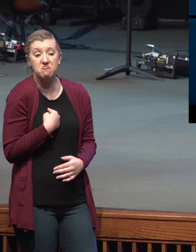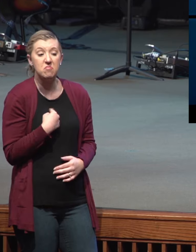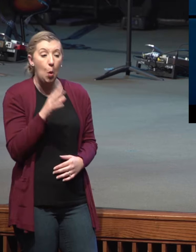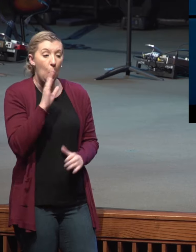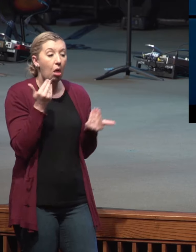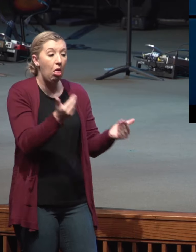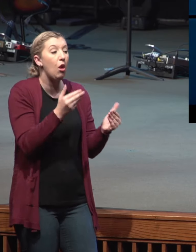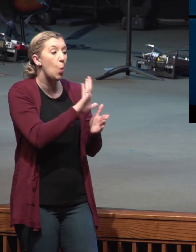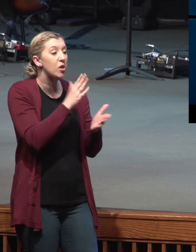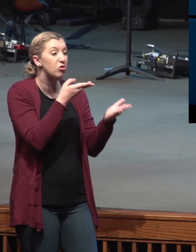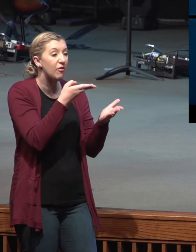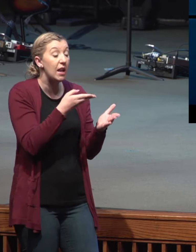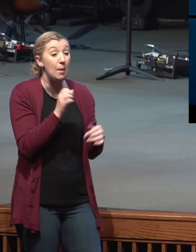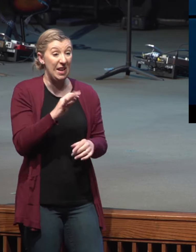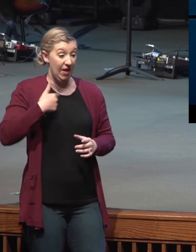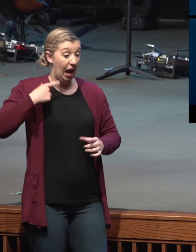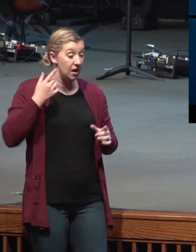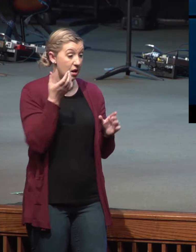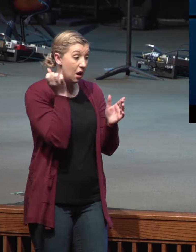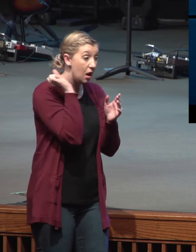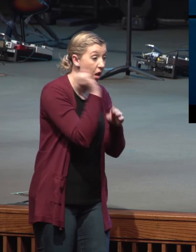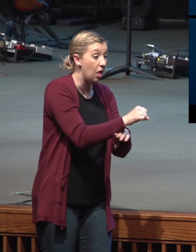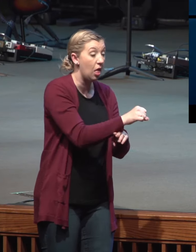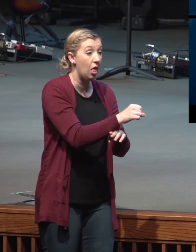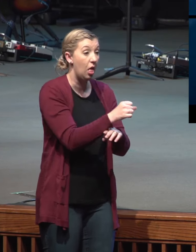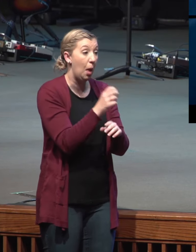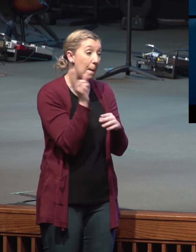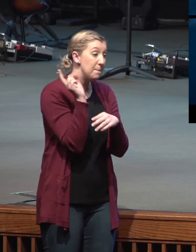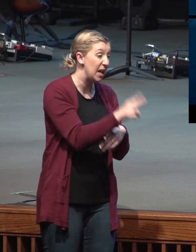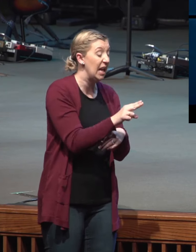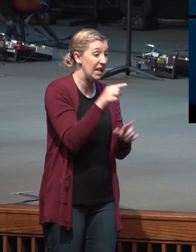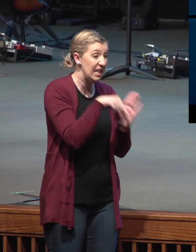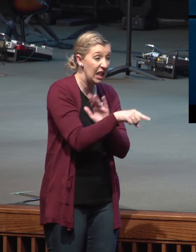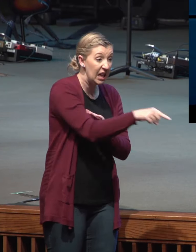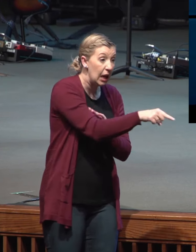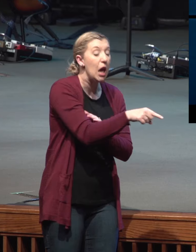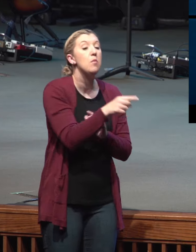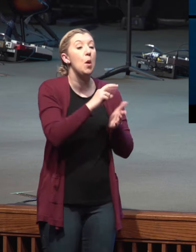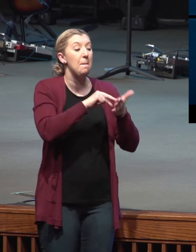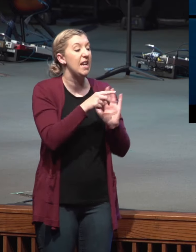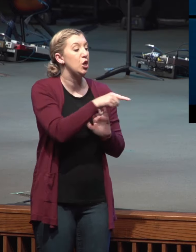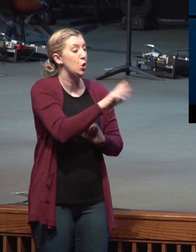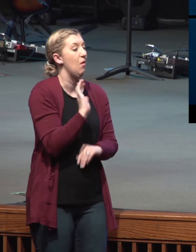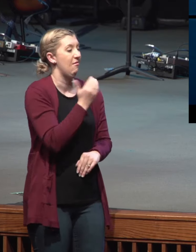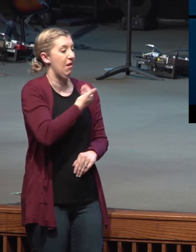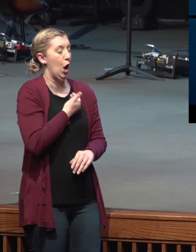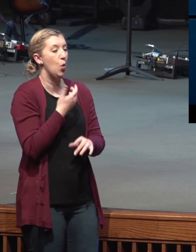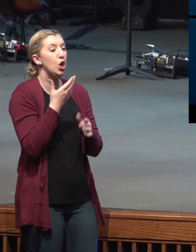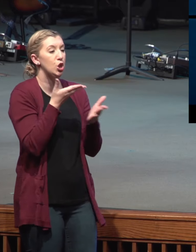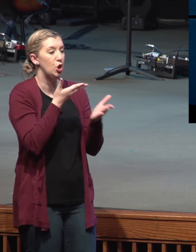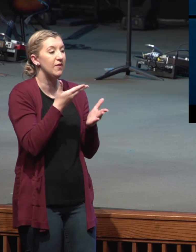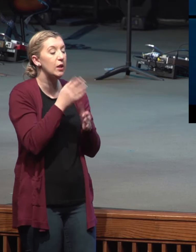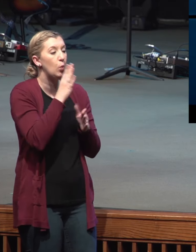your servants. But if I prevail against him and kill him, then you shall be our servants